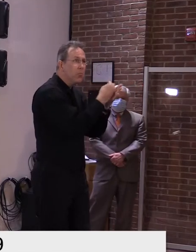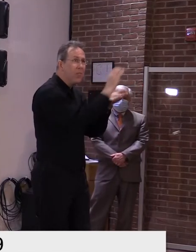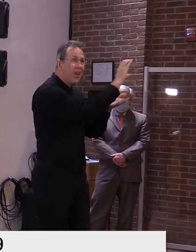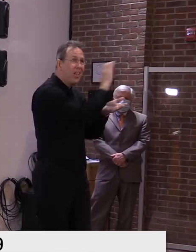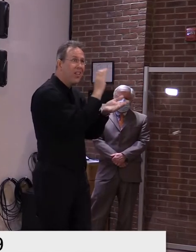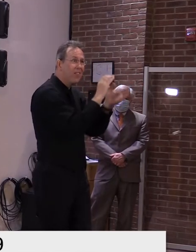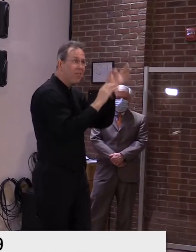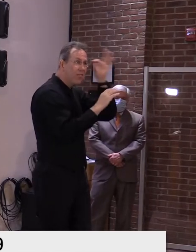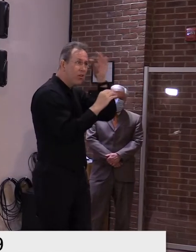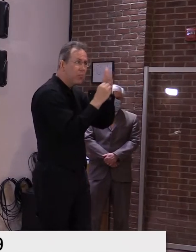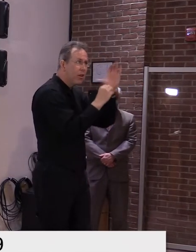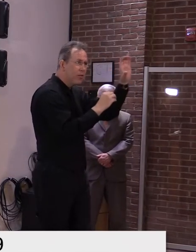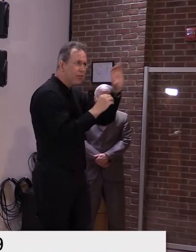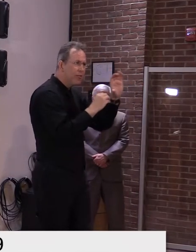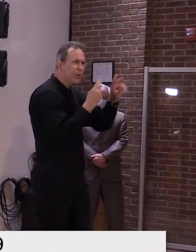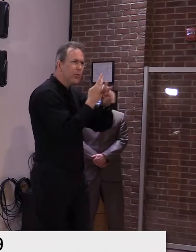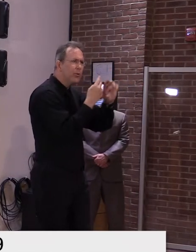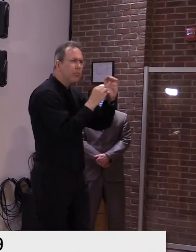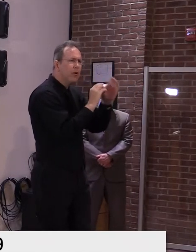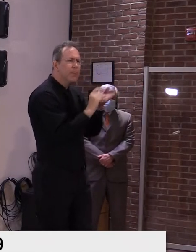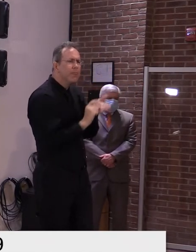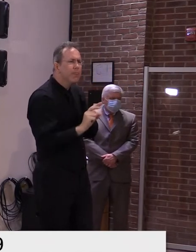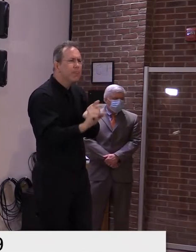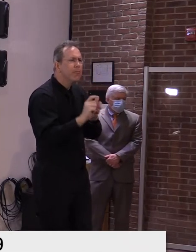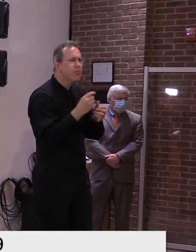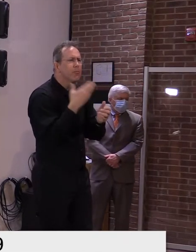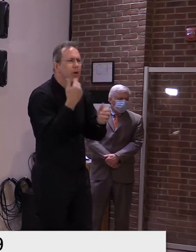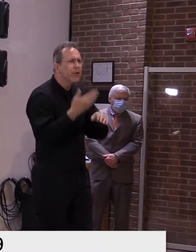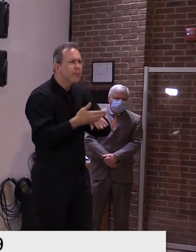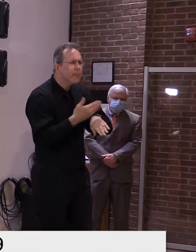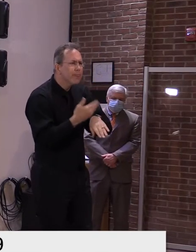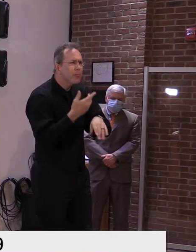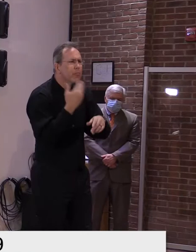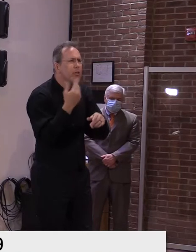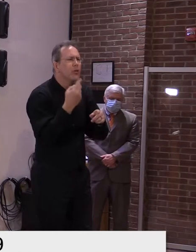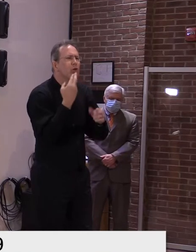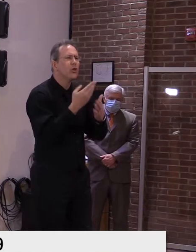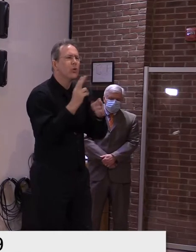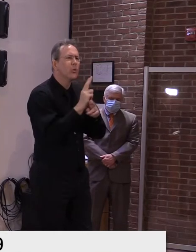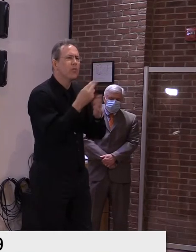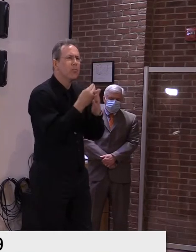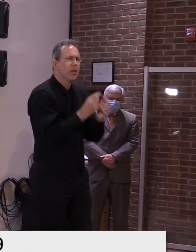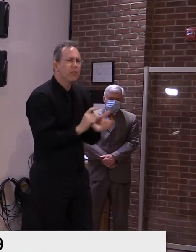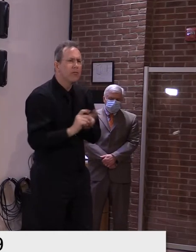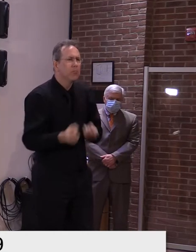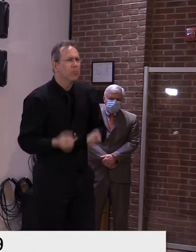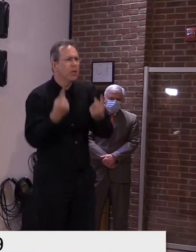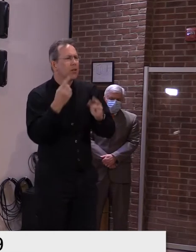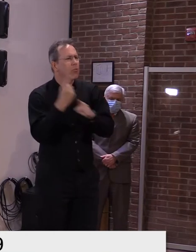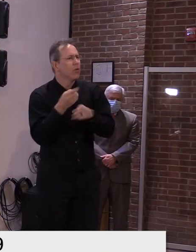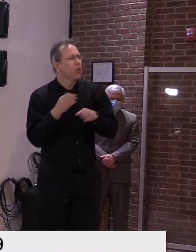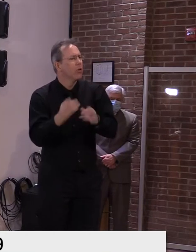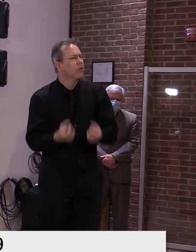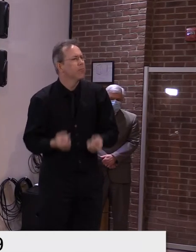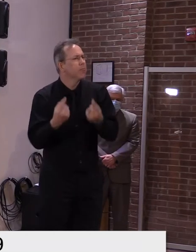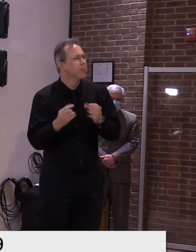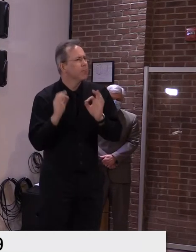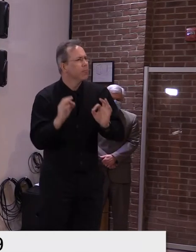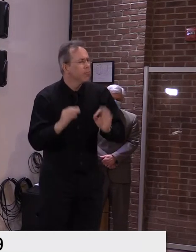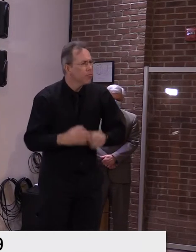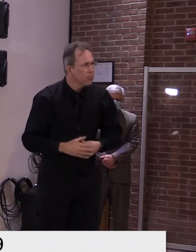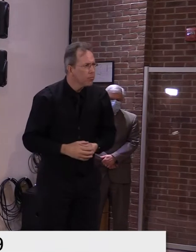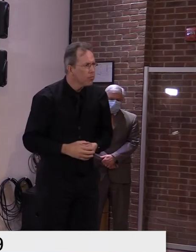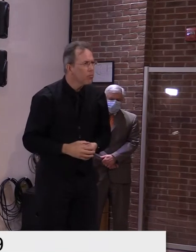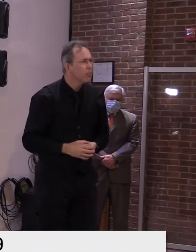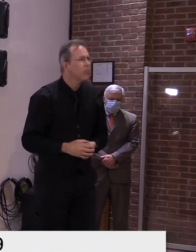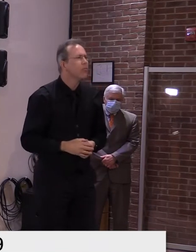on investment and we solve some of these historic problems that we face each and every day to make a stronger foundation